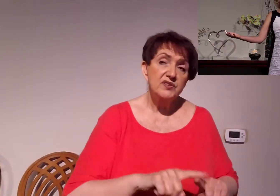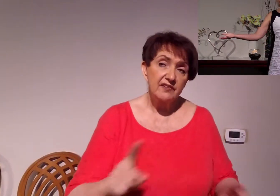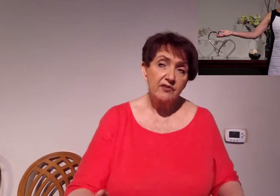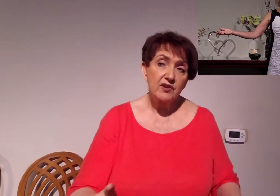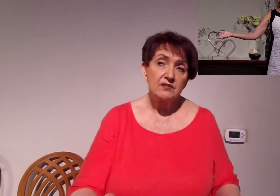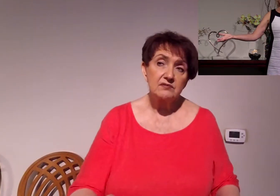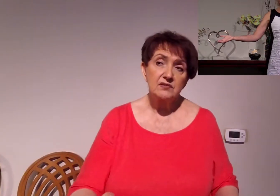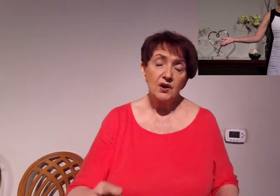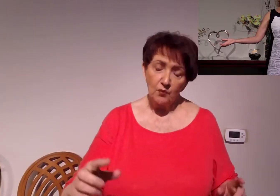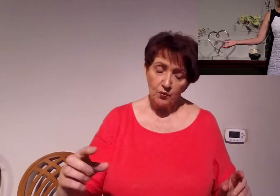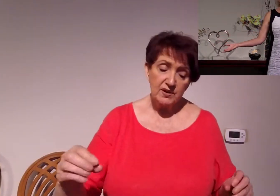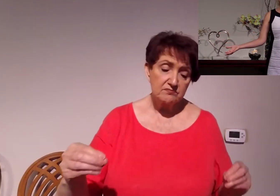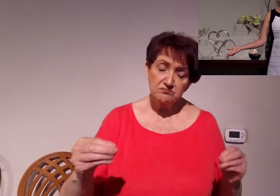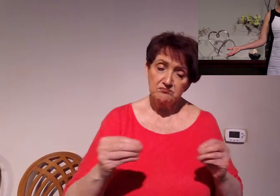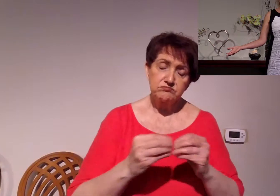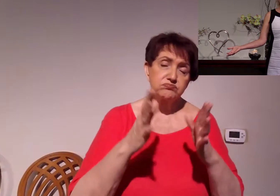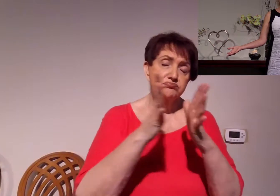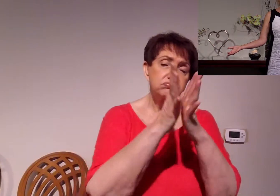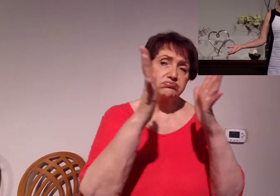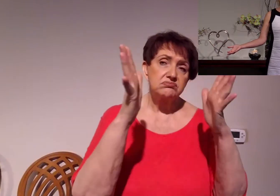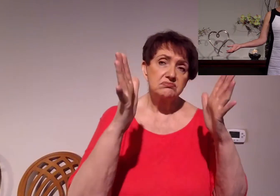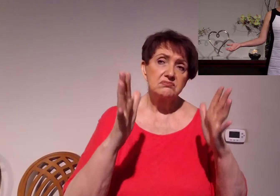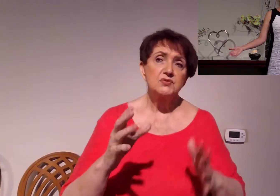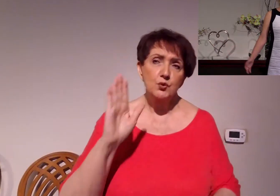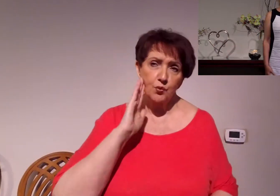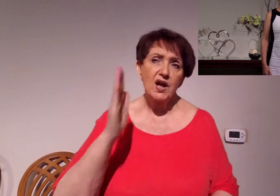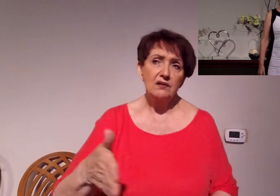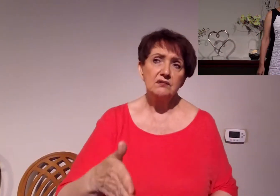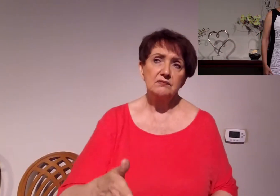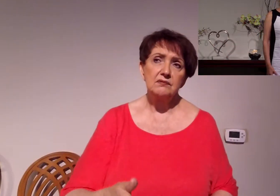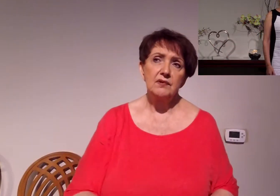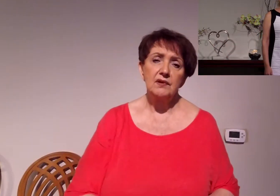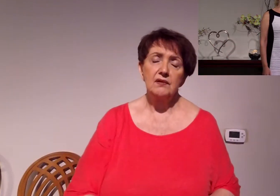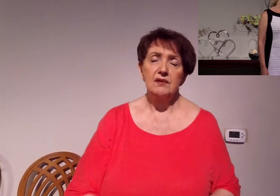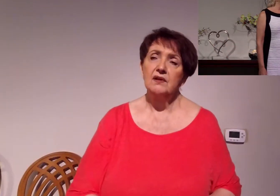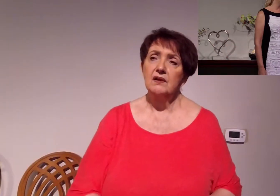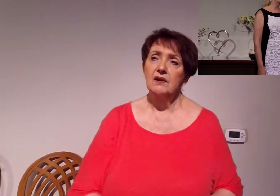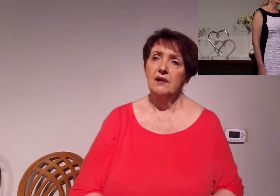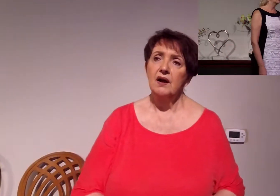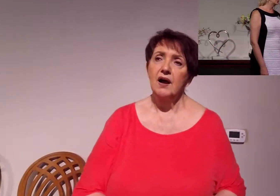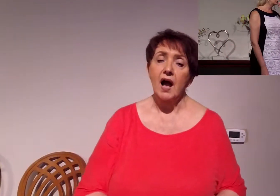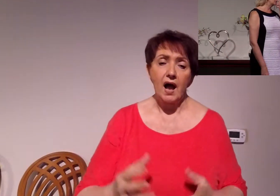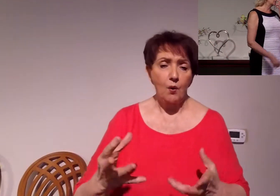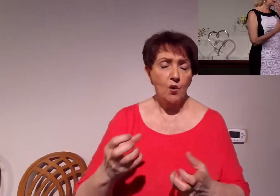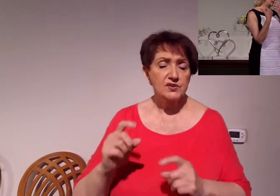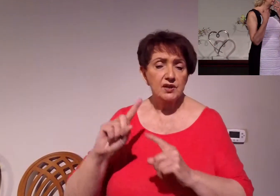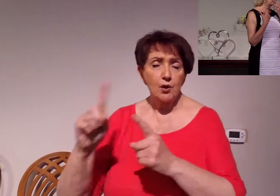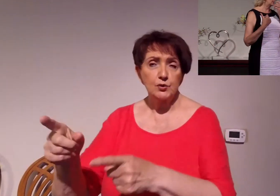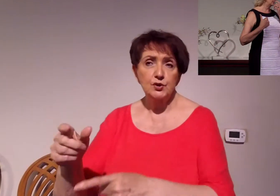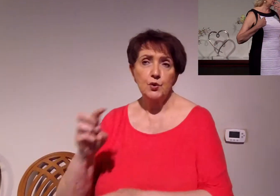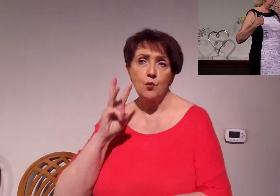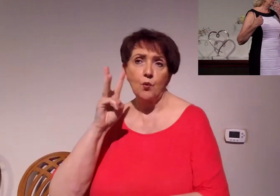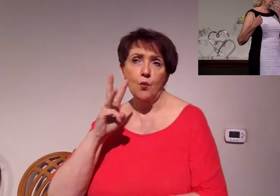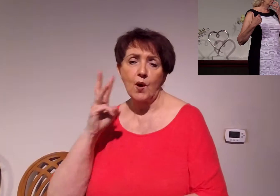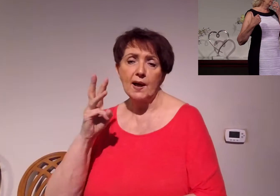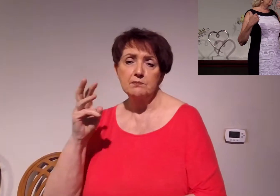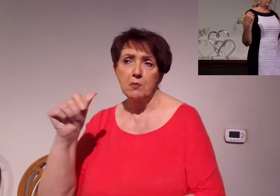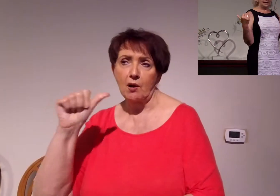with the people that we are in relationship with. I want to go to the wine bar, and she wants to go down to the